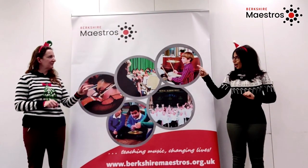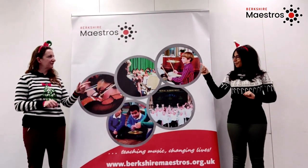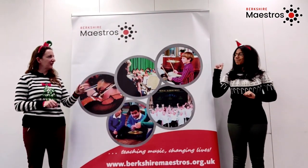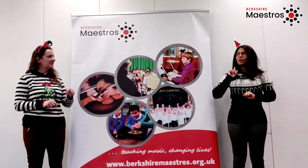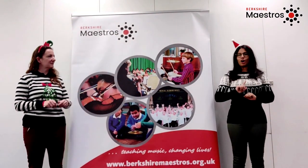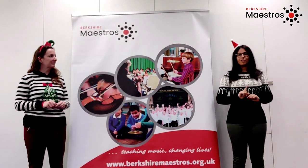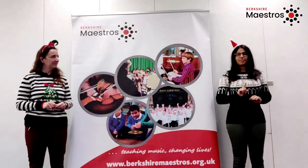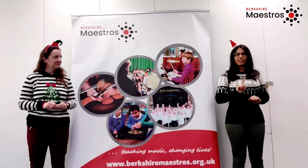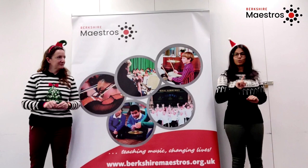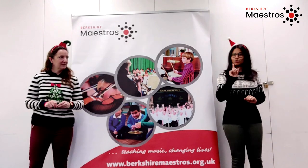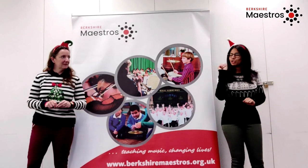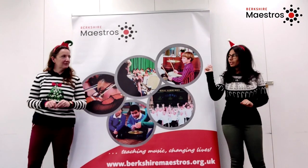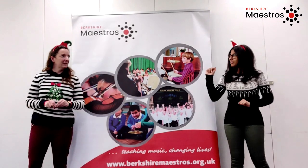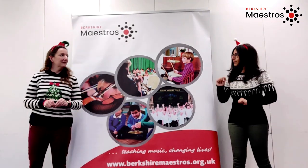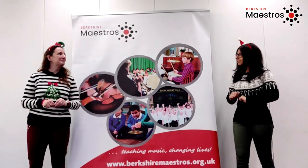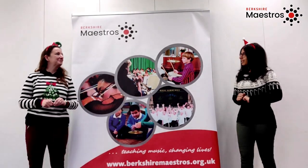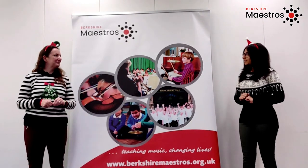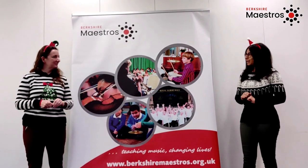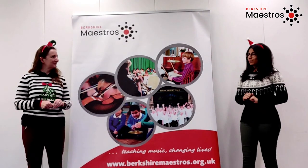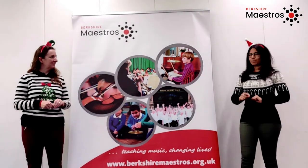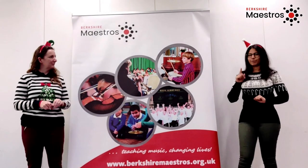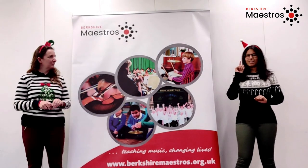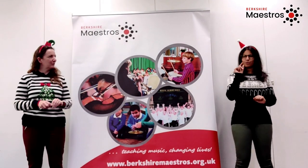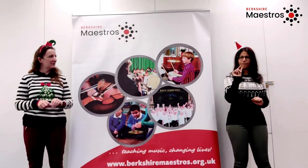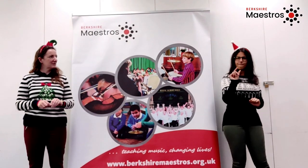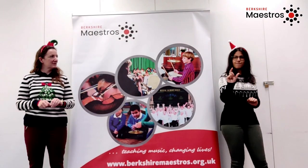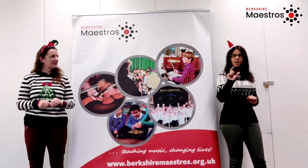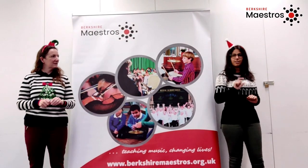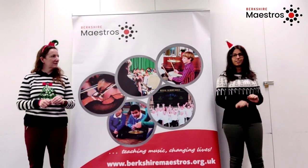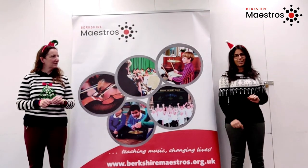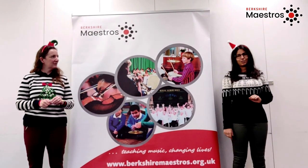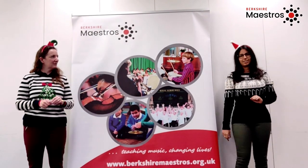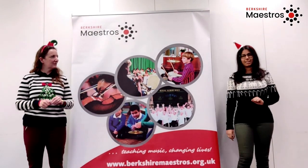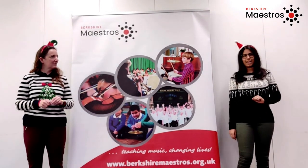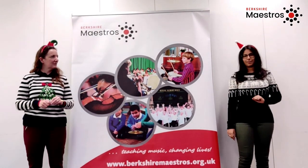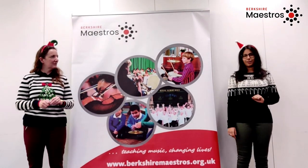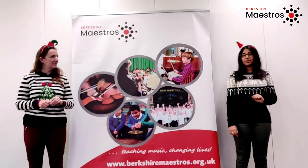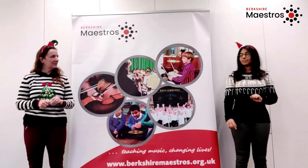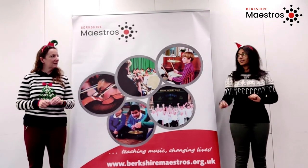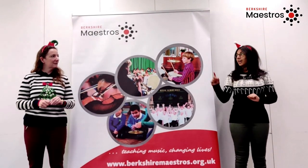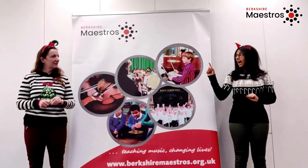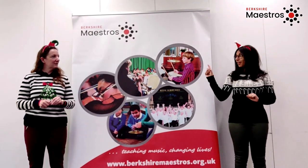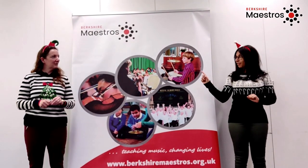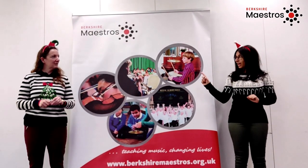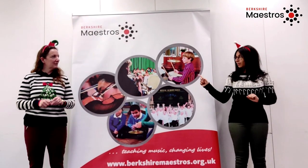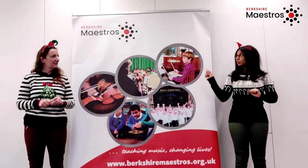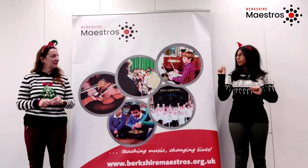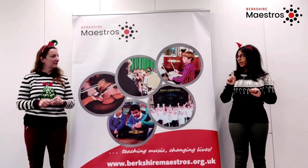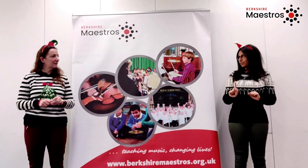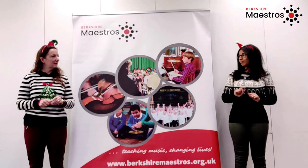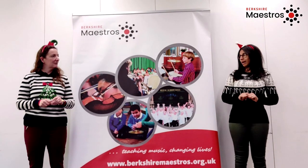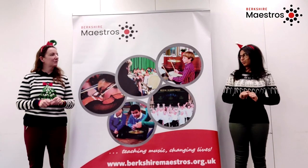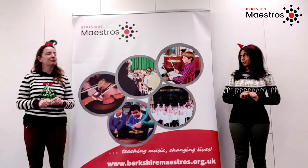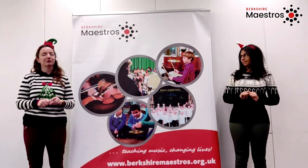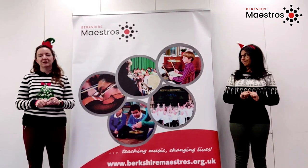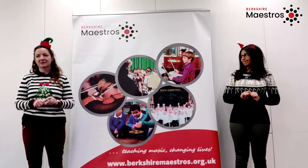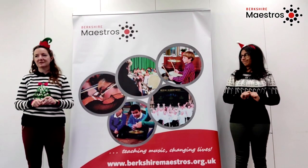round first? I think that was just about to say the same thing, Bimby. Let's do the first section together. And then we'll try it as a round. Brilliant.